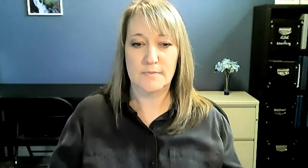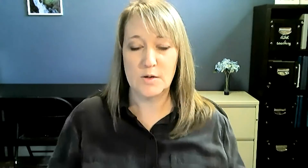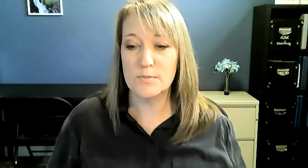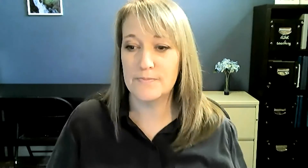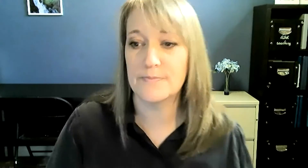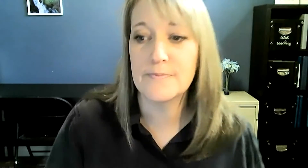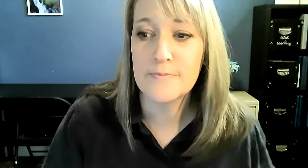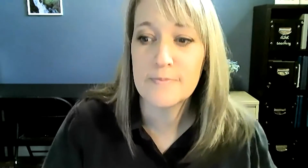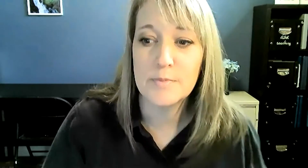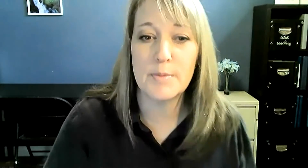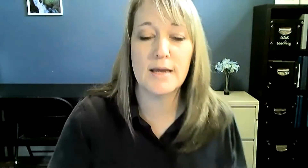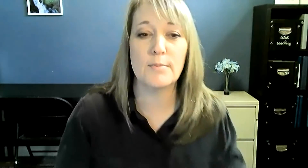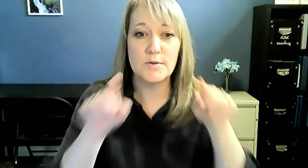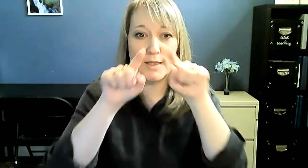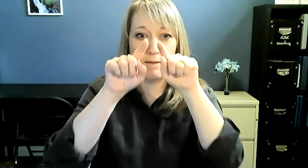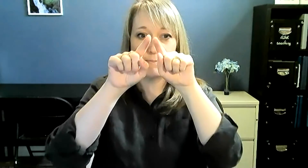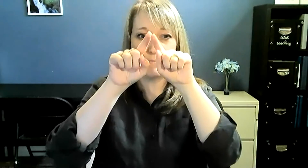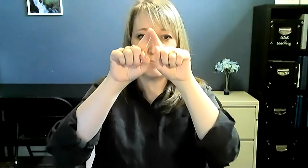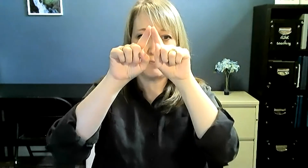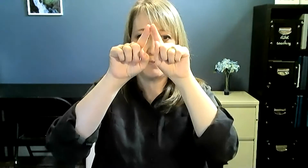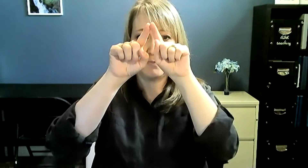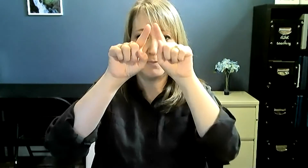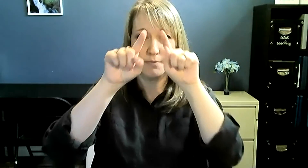Oh, back up, I'll do it again.